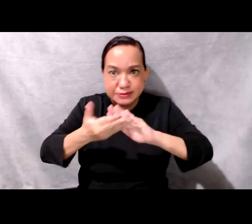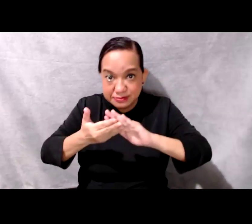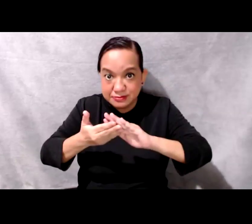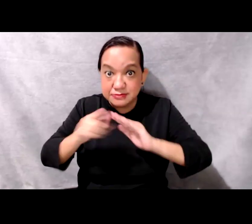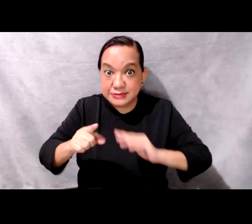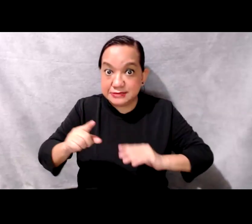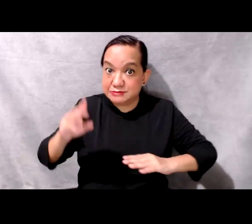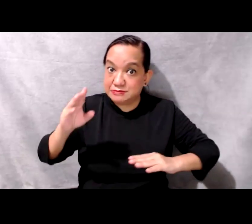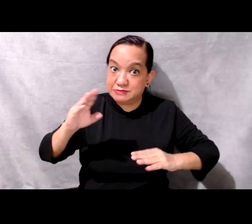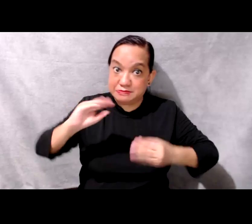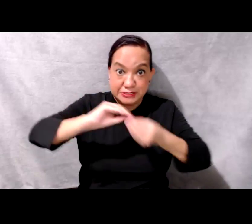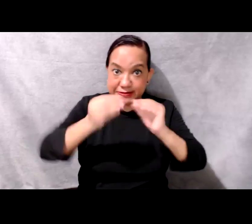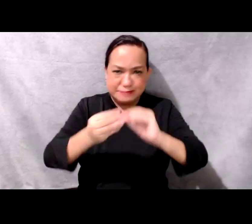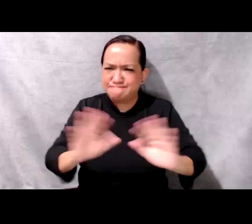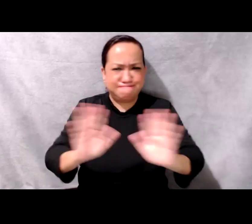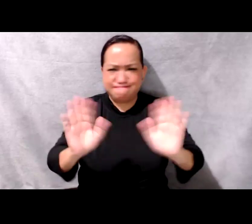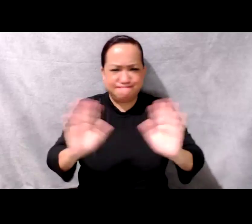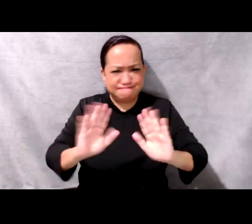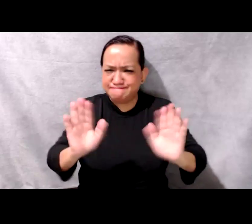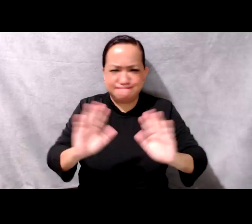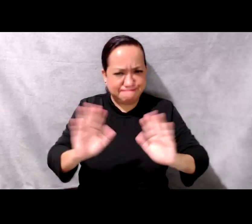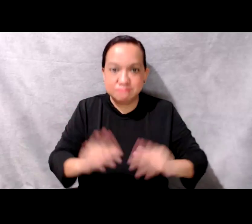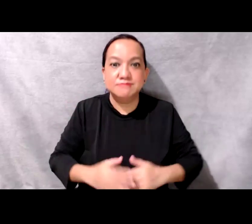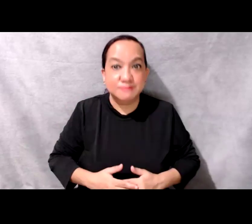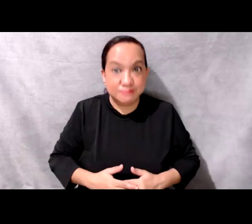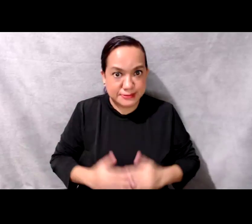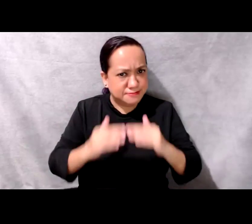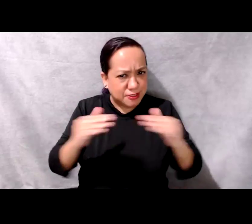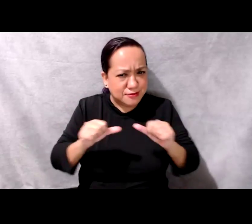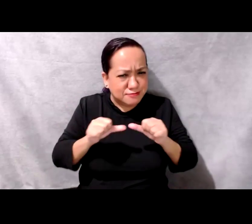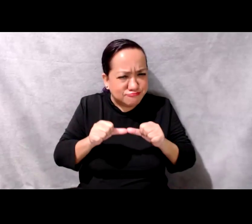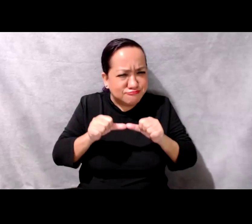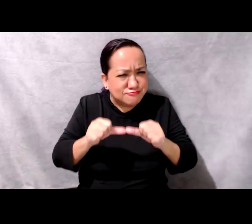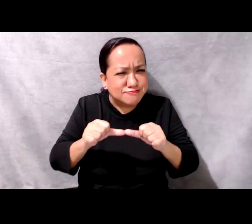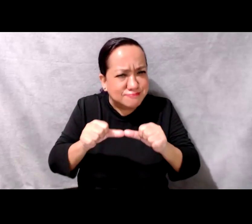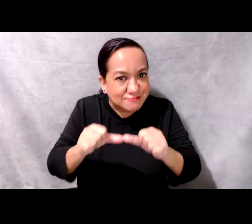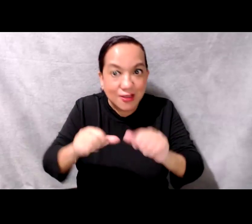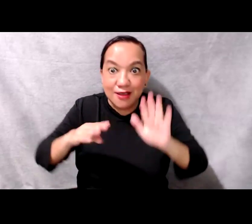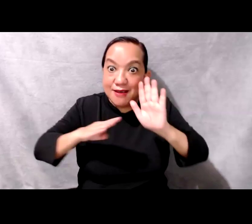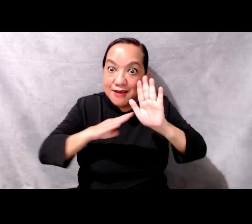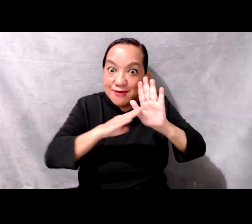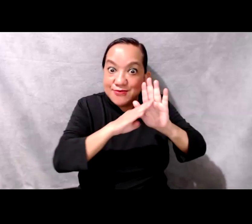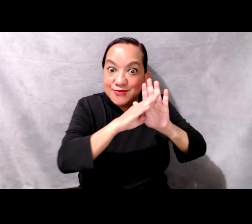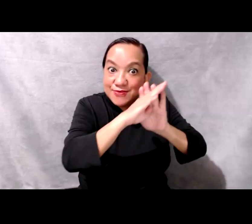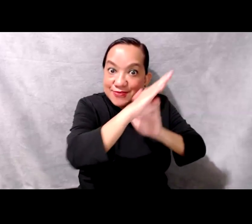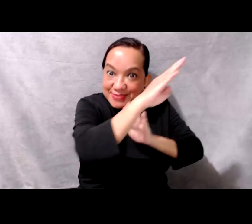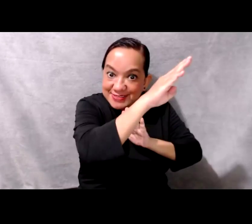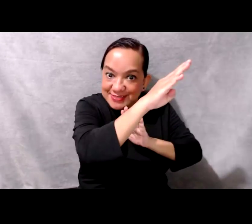towards equitable and sustainable development. And thank you once again. And please do take a look at the Voices of the